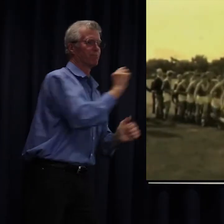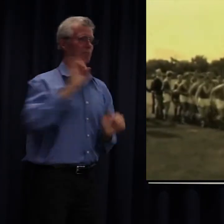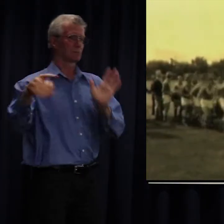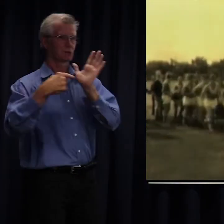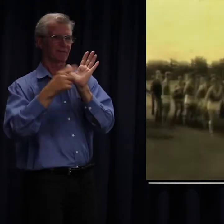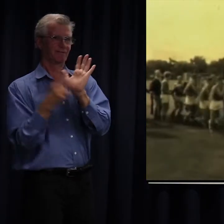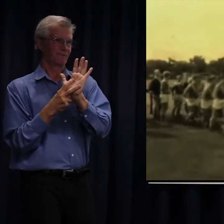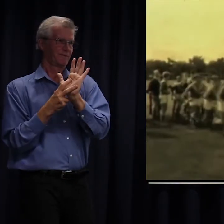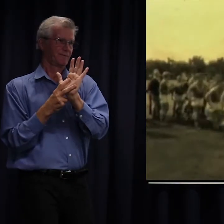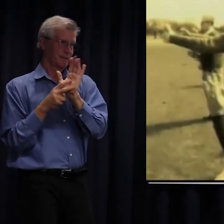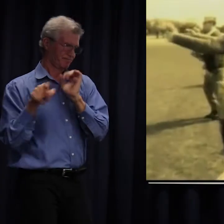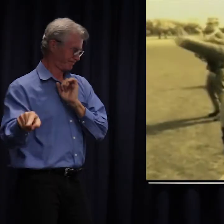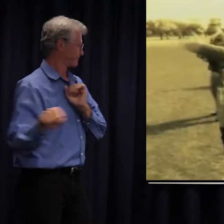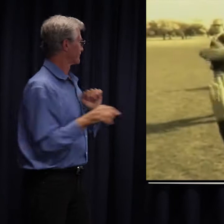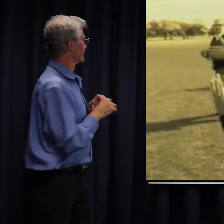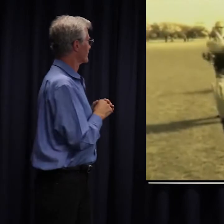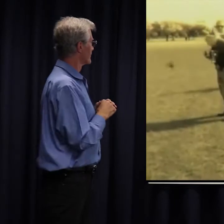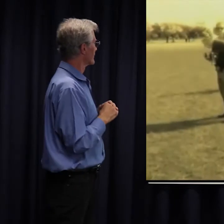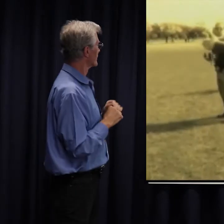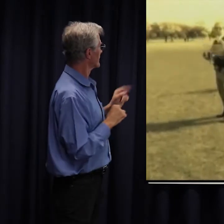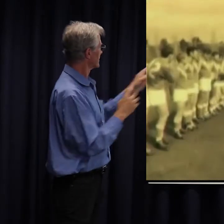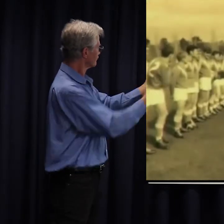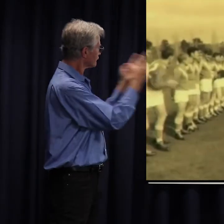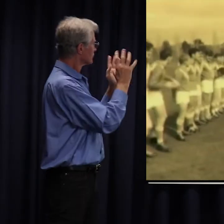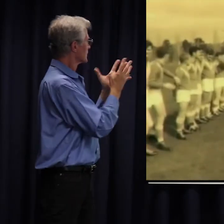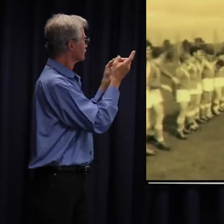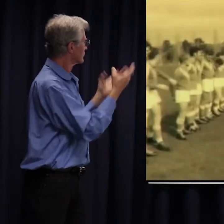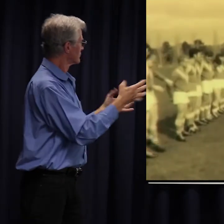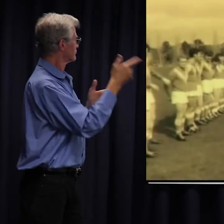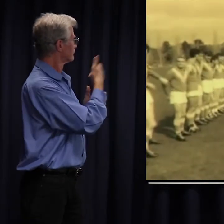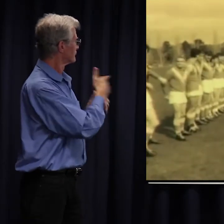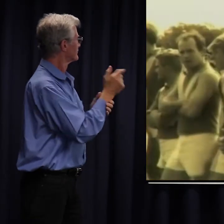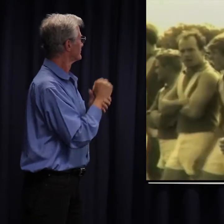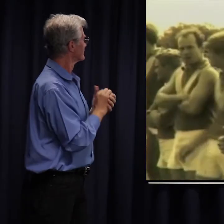news would come along, film it and put it onto TV, because TV was around at this time.